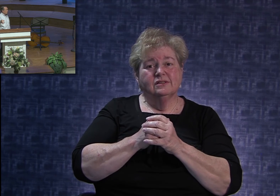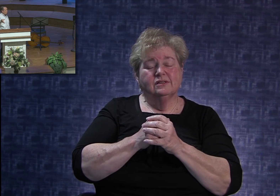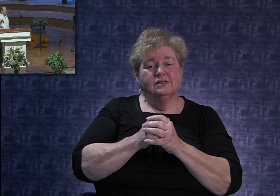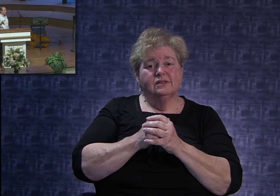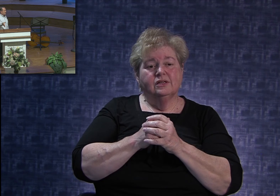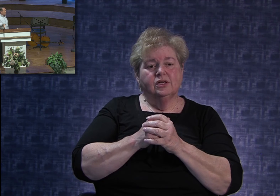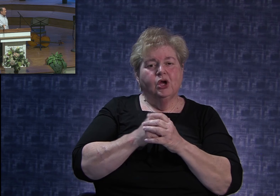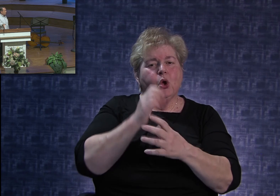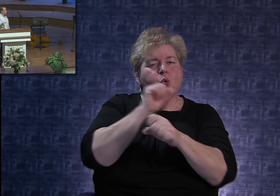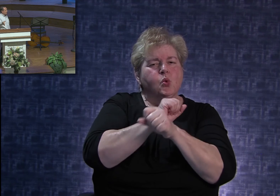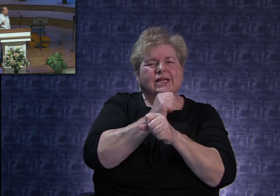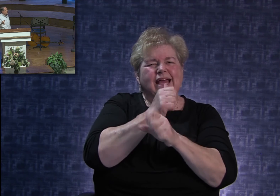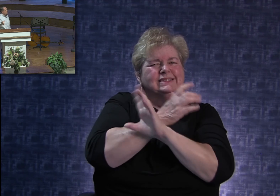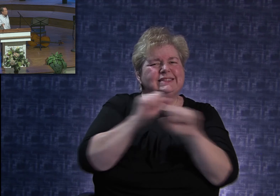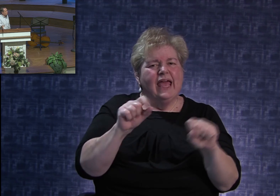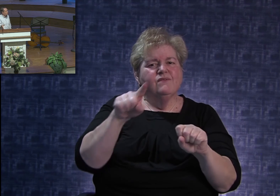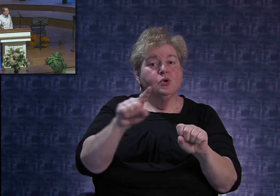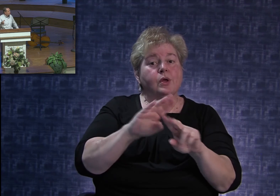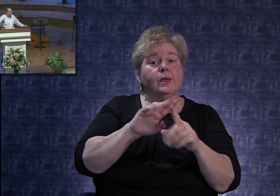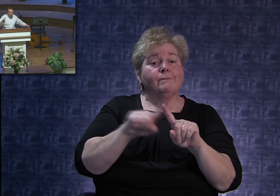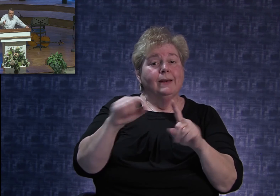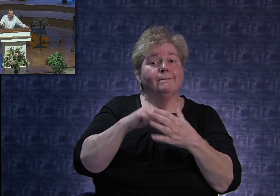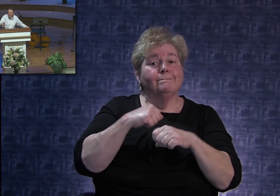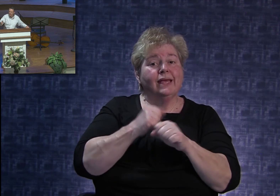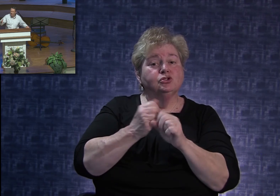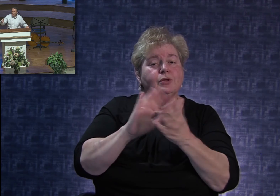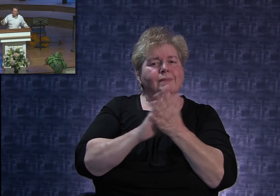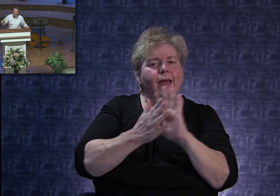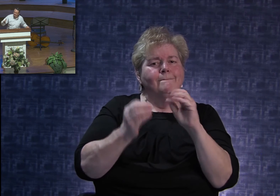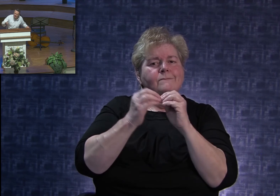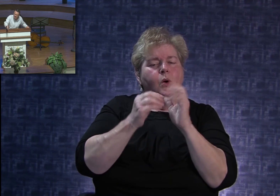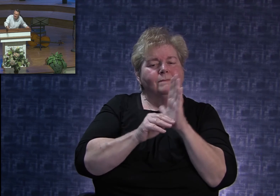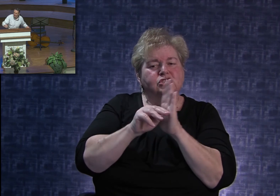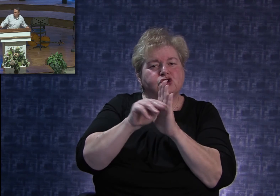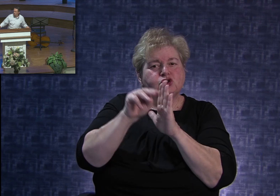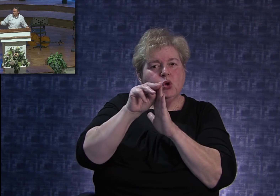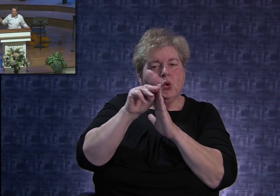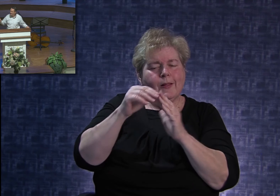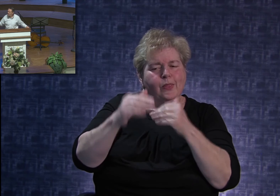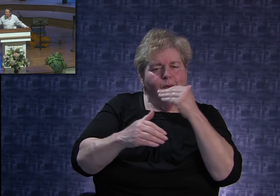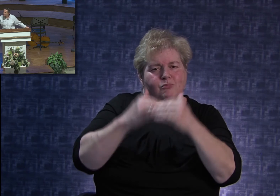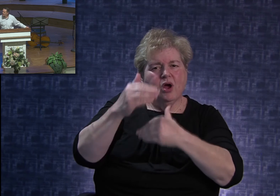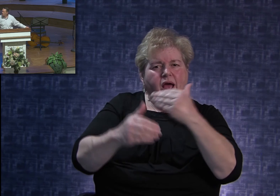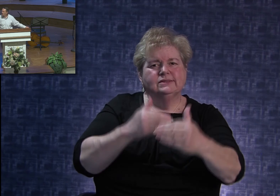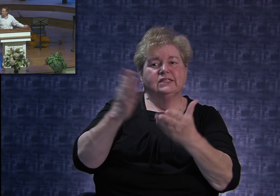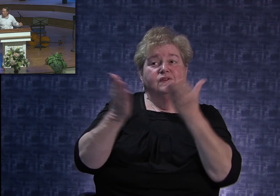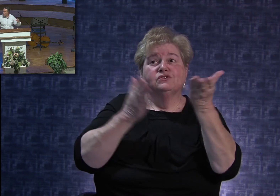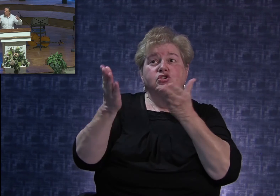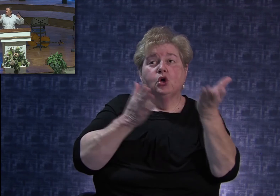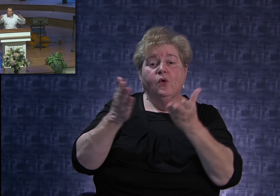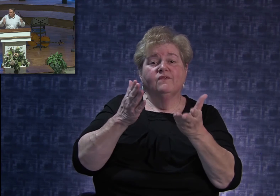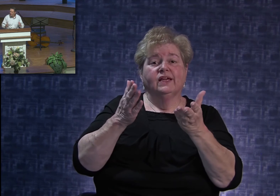All your work doesn't save you, but it matures you through the process of investing in ministry, investing in